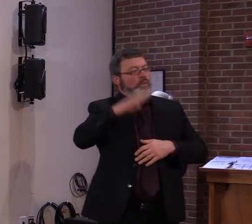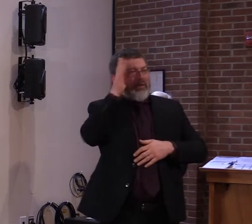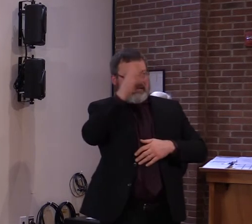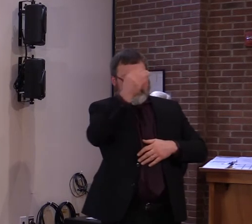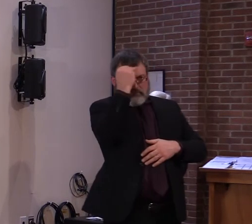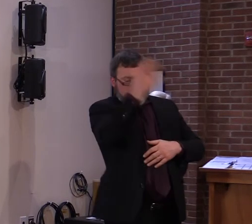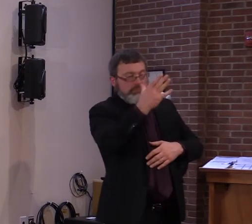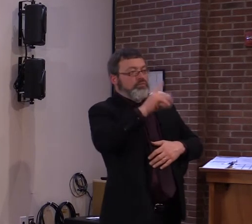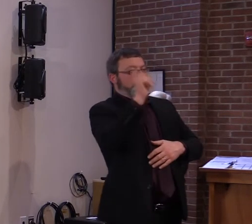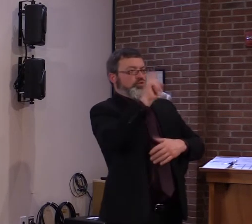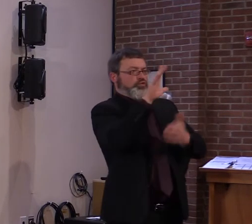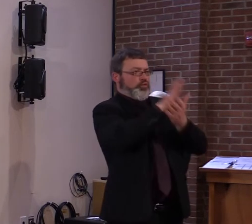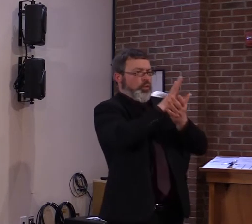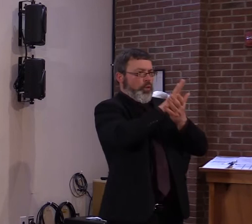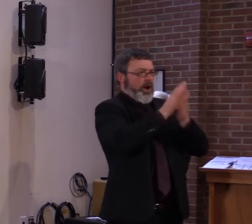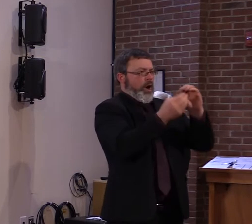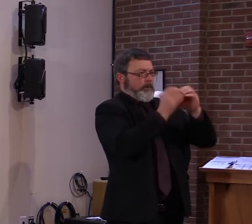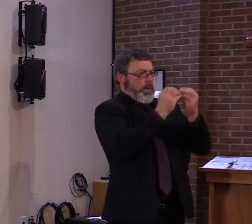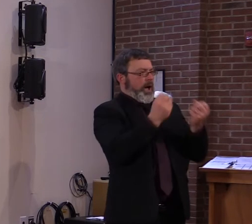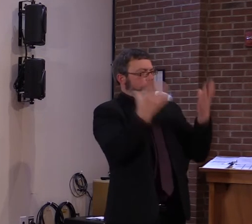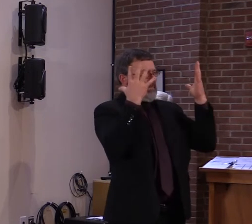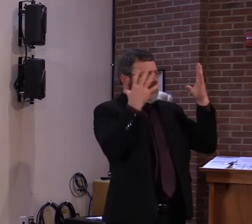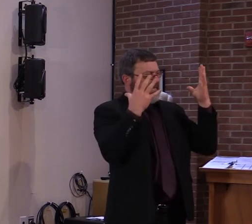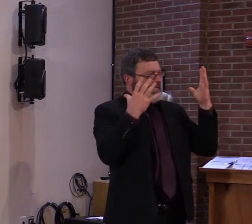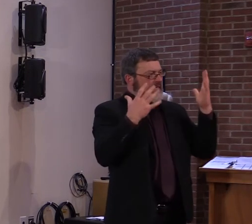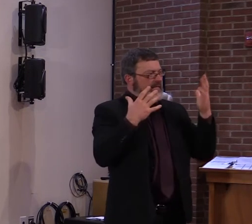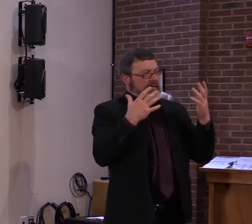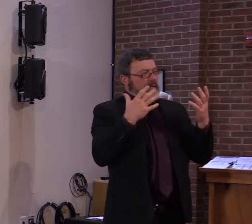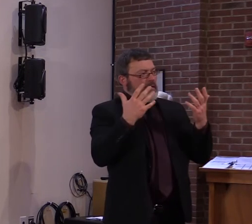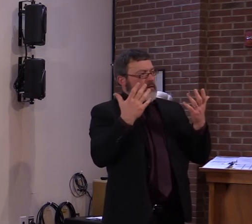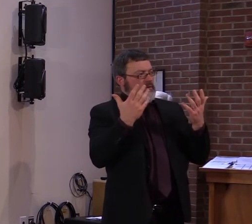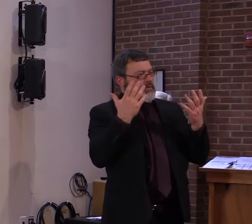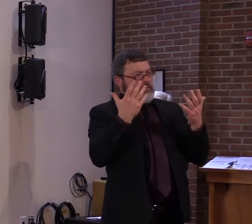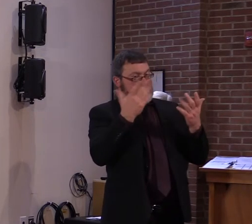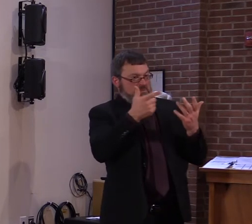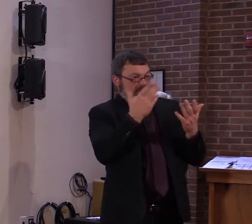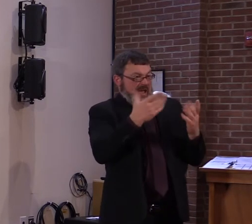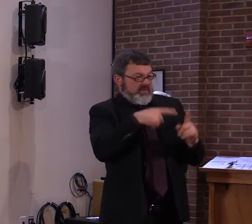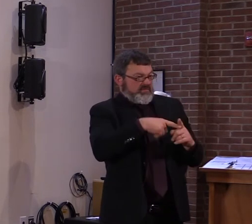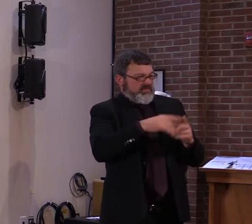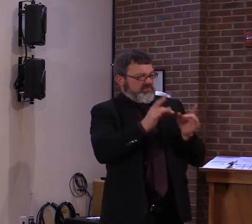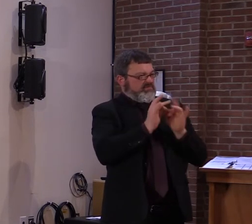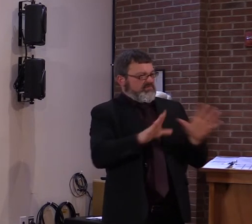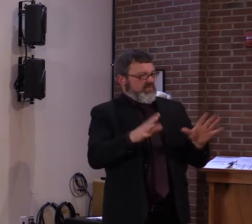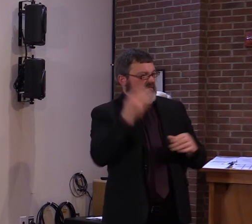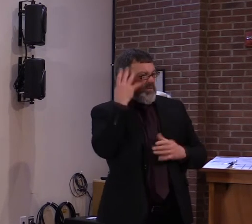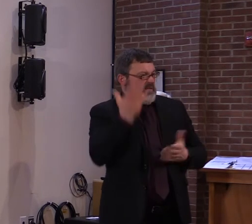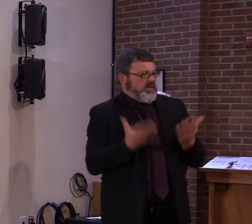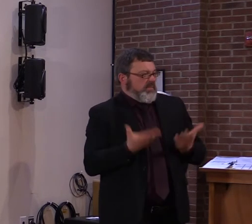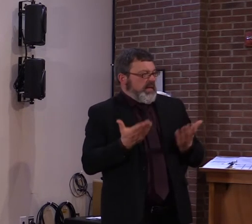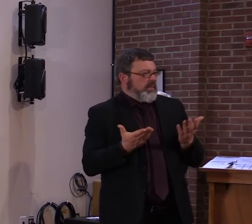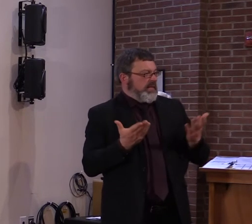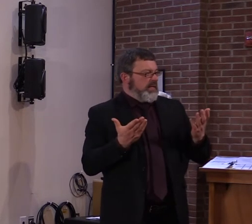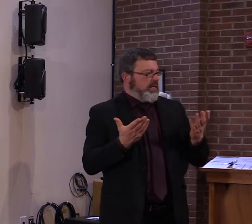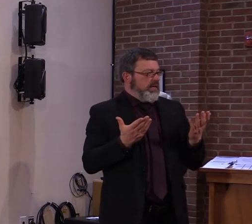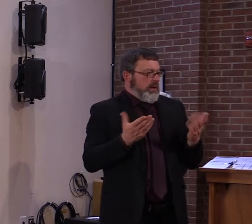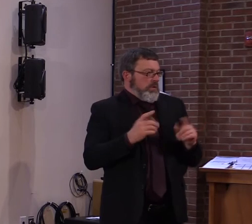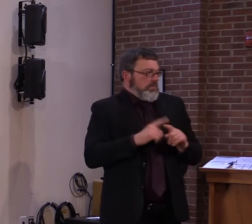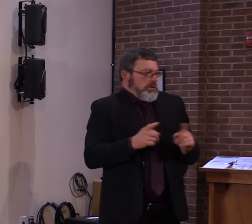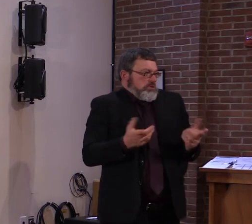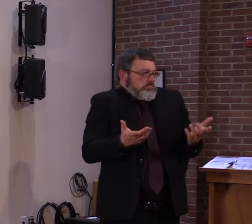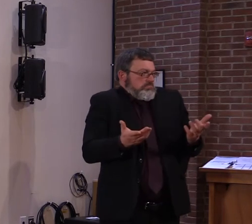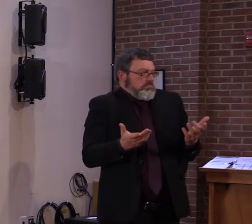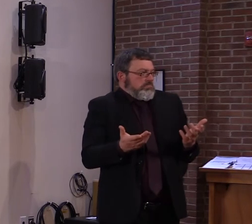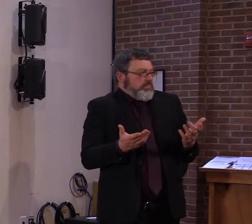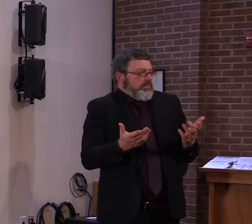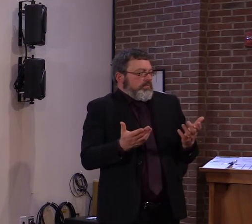facilities, and that might be useful information and would be easy to assemble. Again, there's no